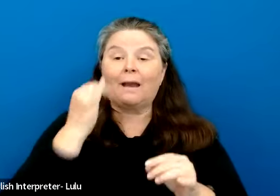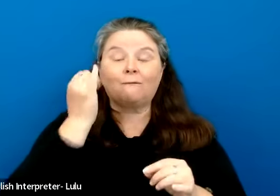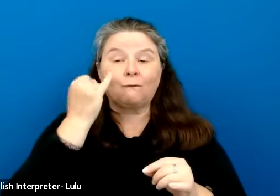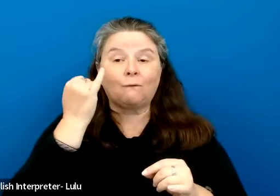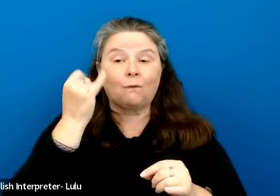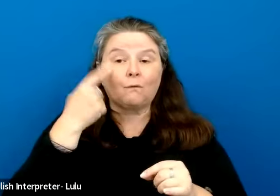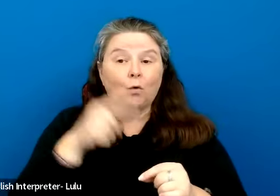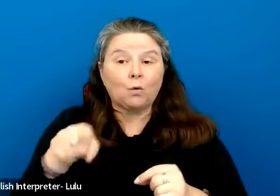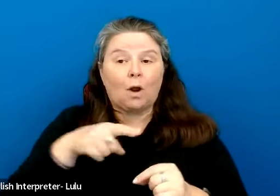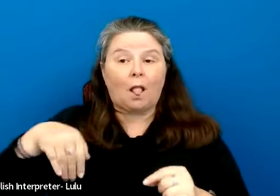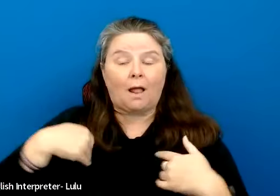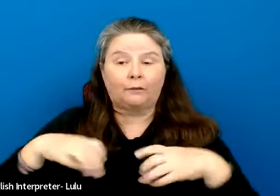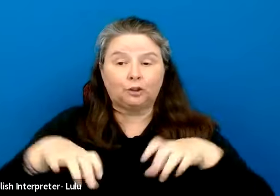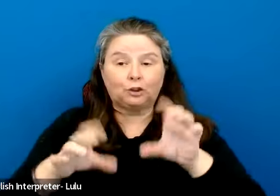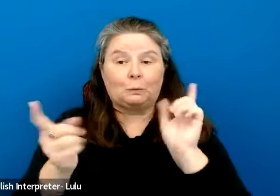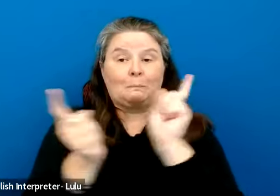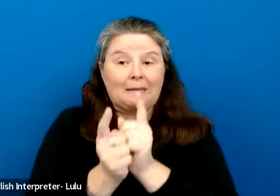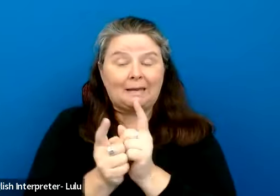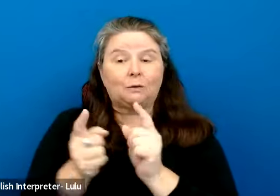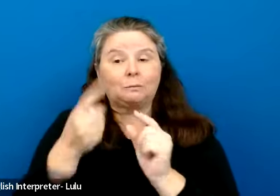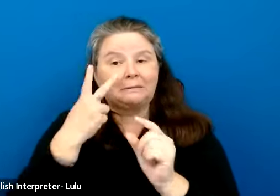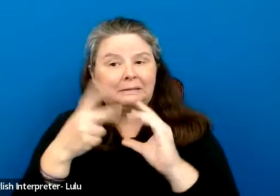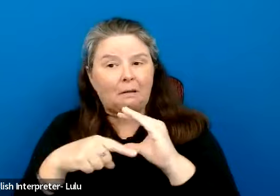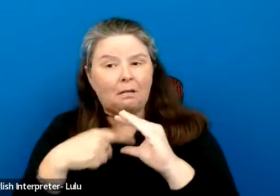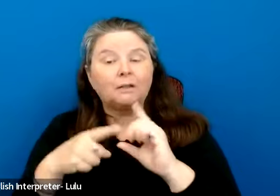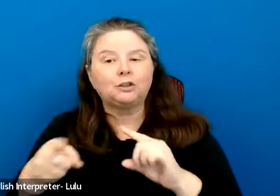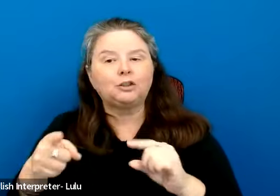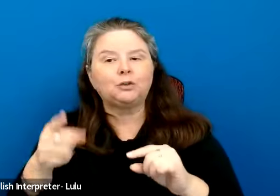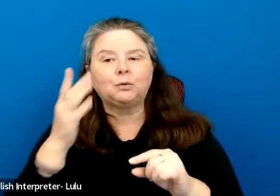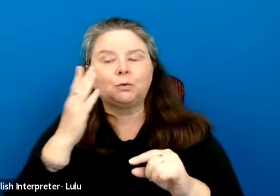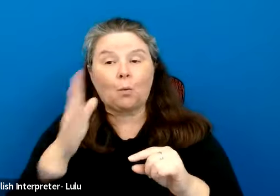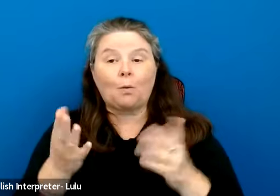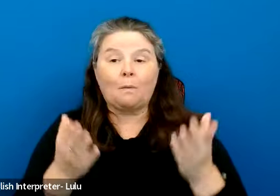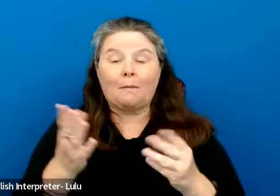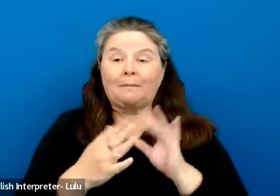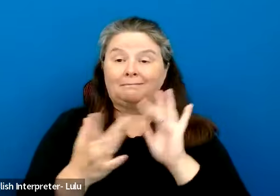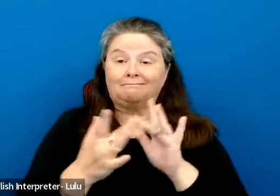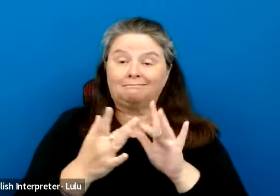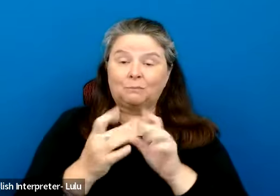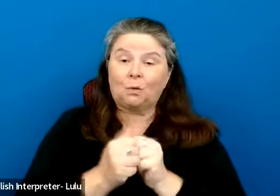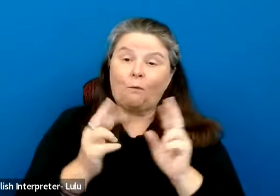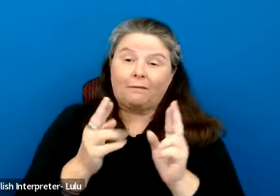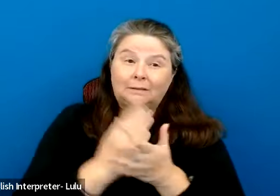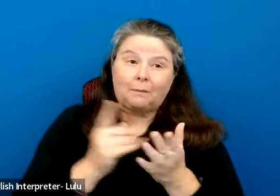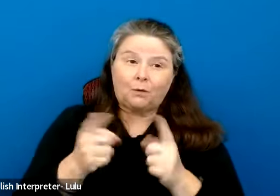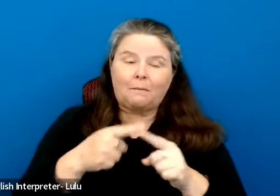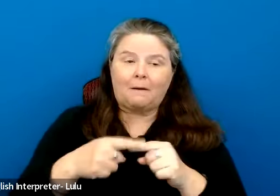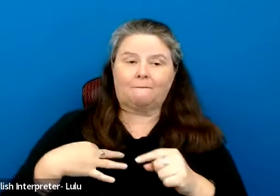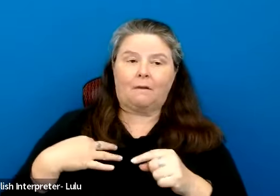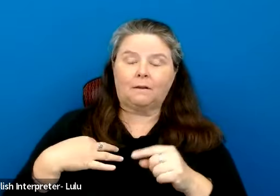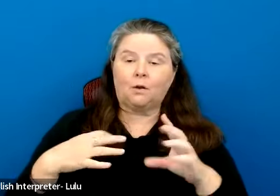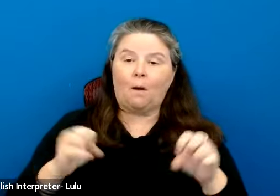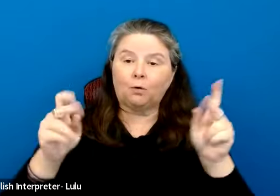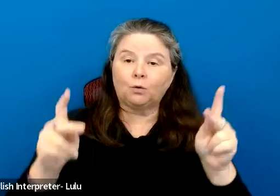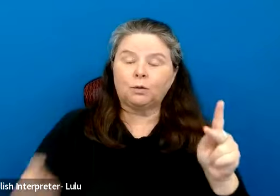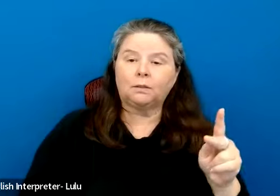already gotten a chance to meet her or see emails, she will be probably in touch with hopefully some of you about volunteer opportunities